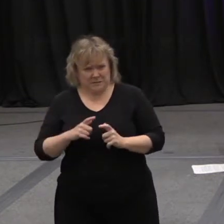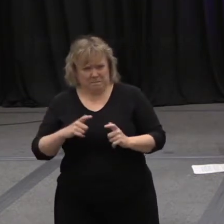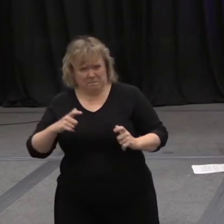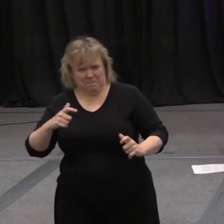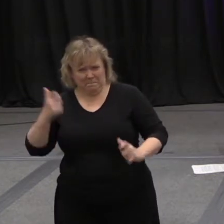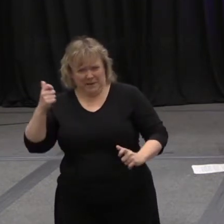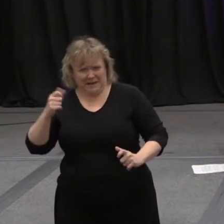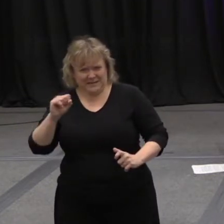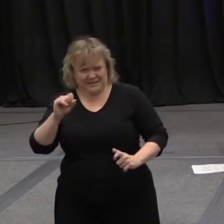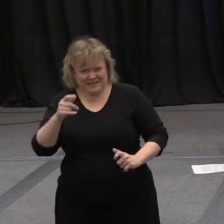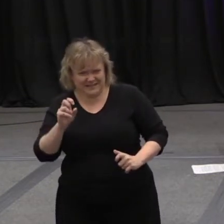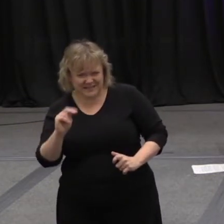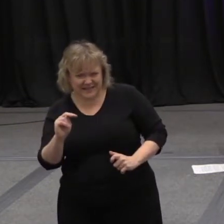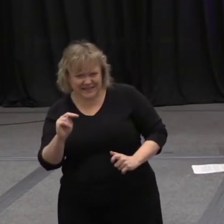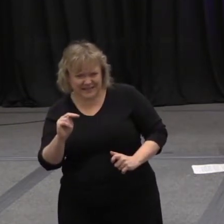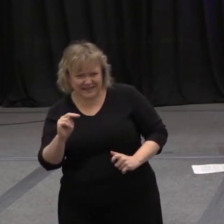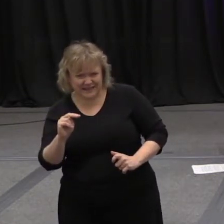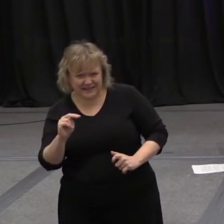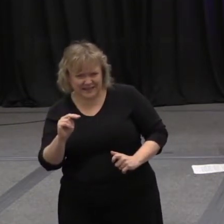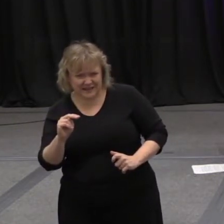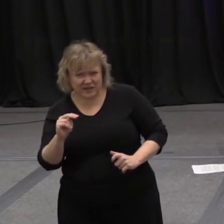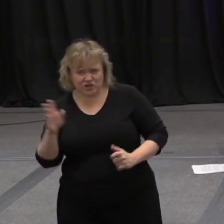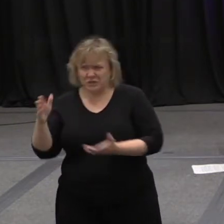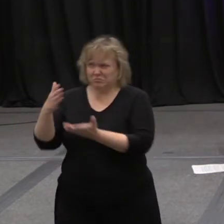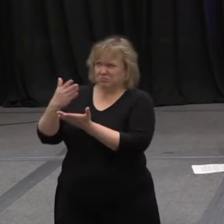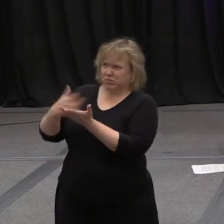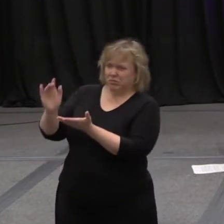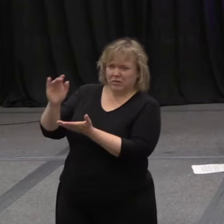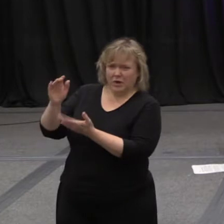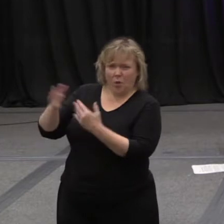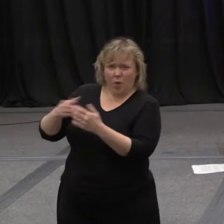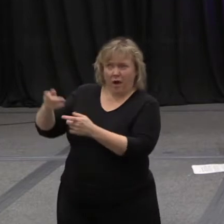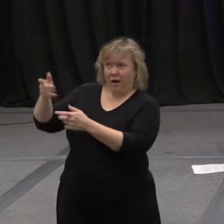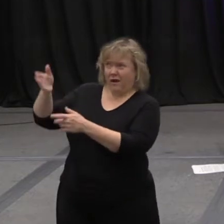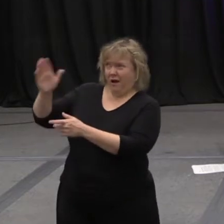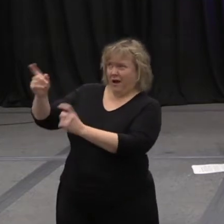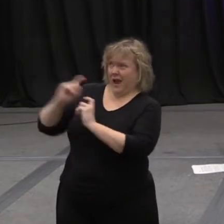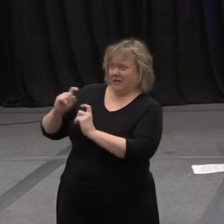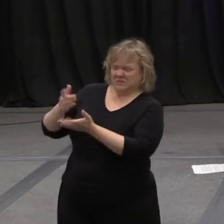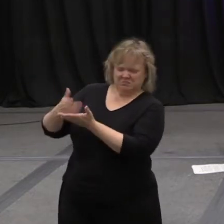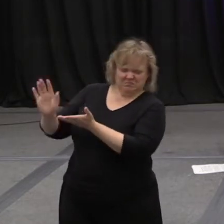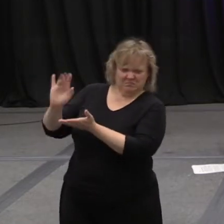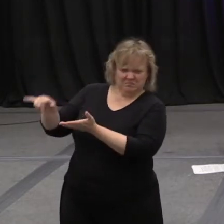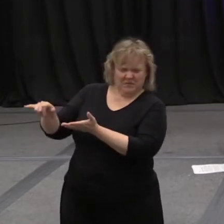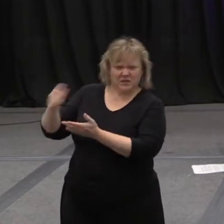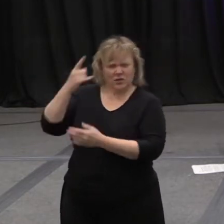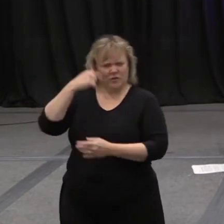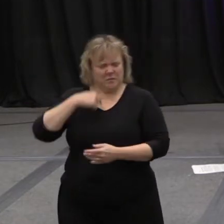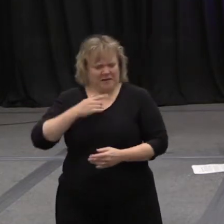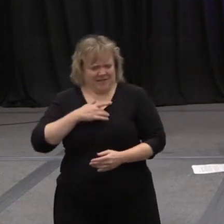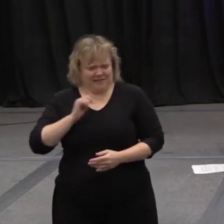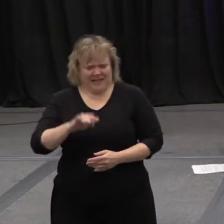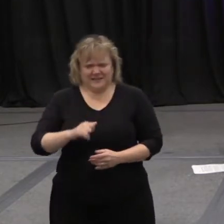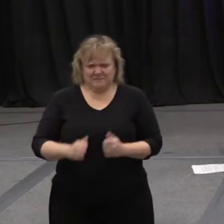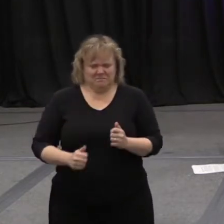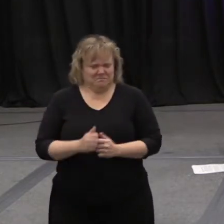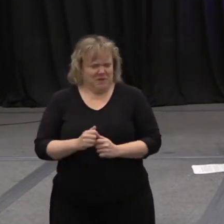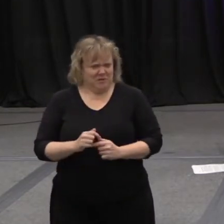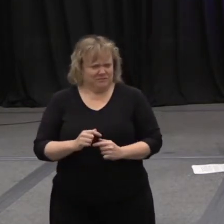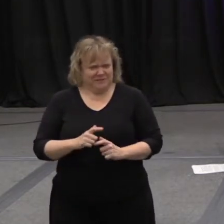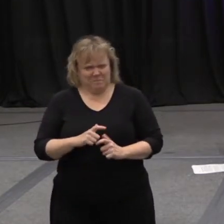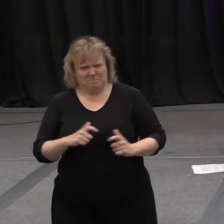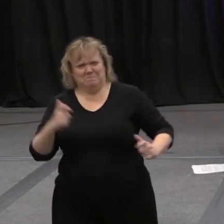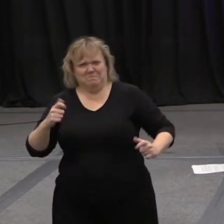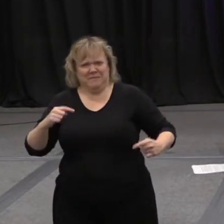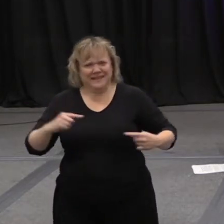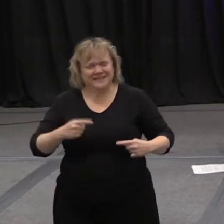our Creator, I don't know what it might be. So it's really important to me that we do this discerning work. So